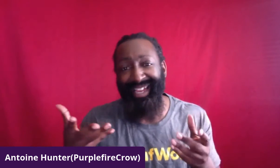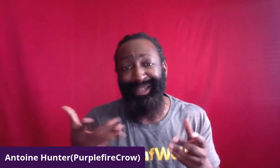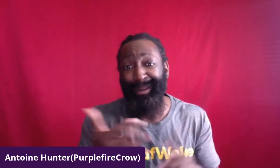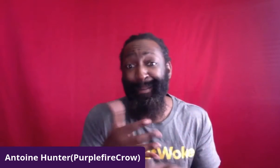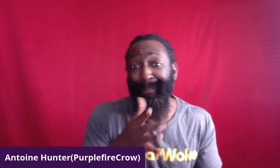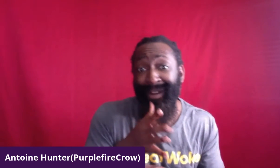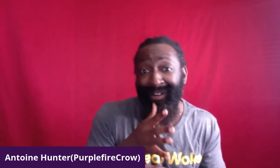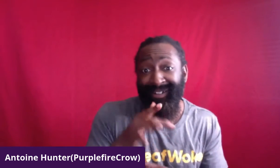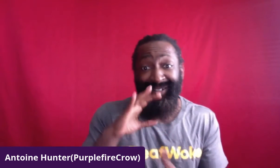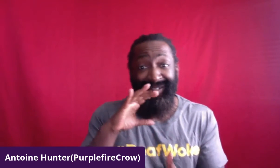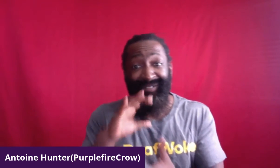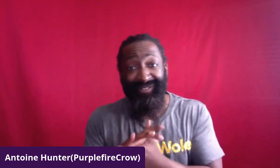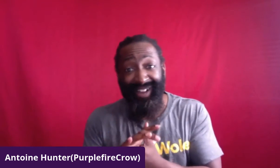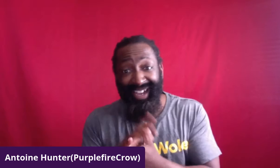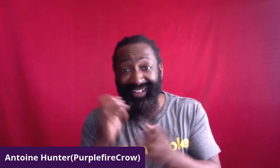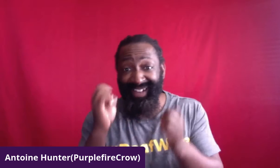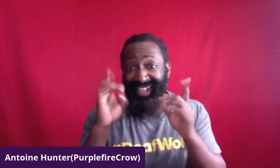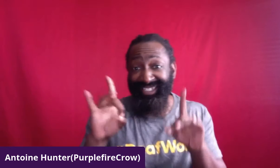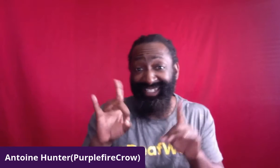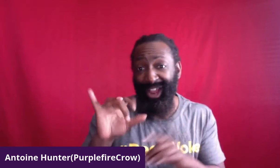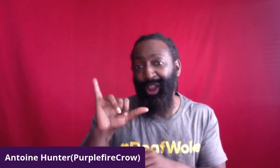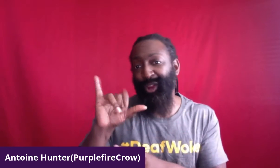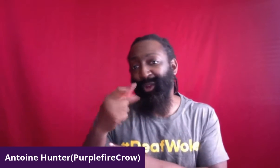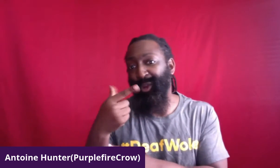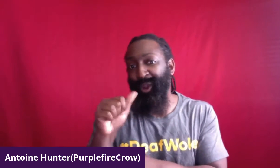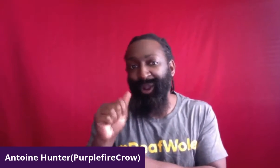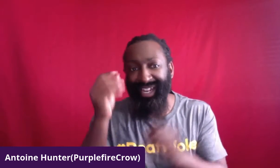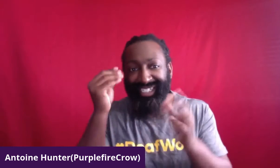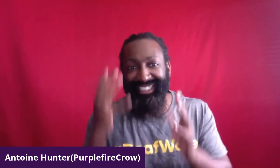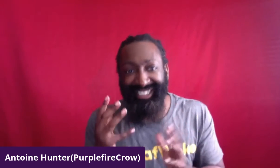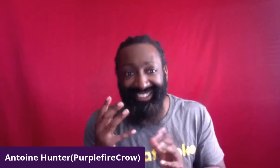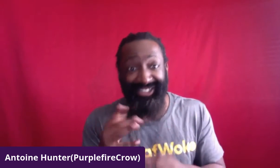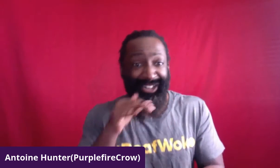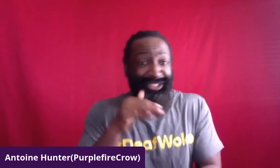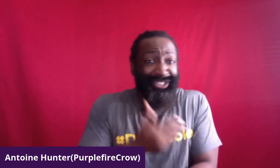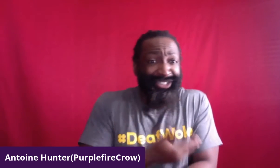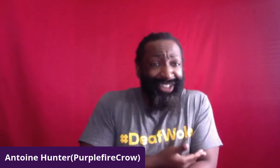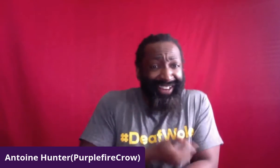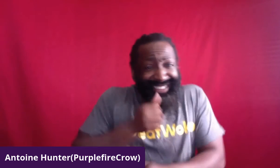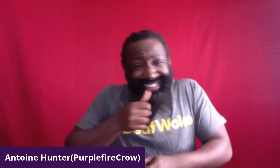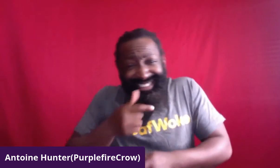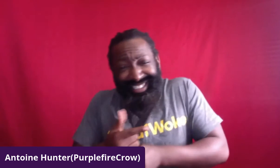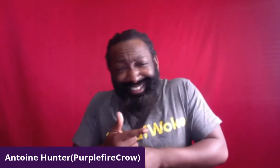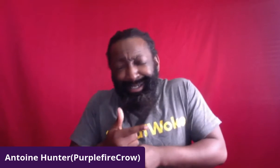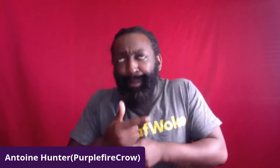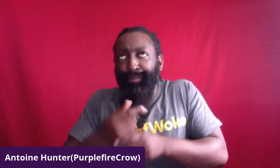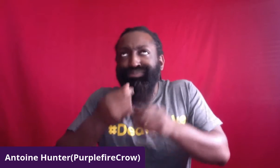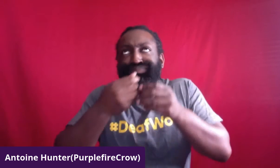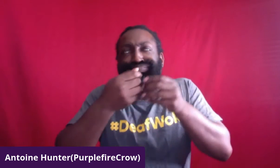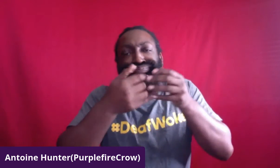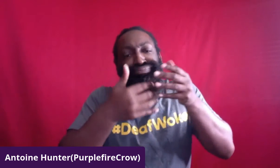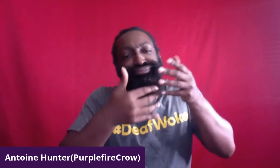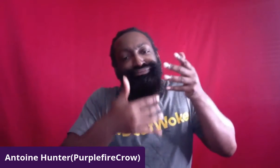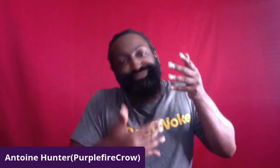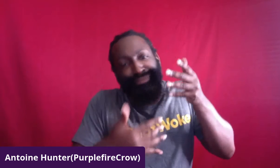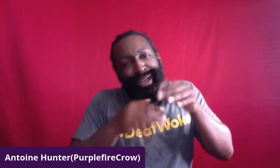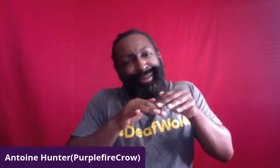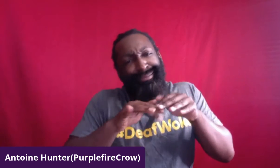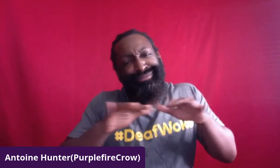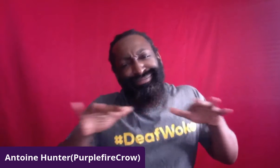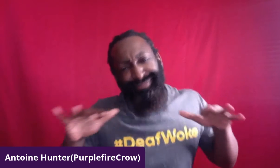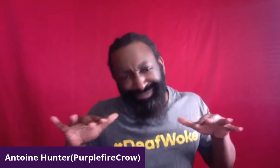She has been called many great things: a mother, a wife, educator, yoga teacher, daughter,